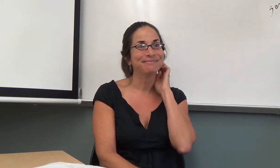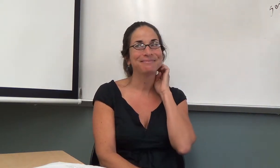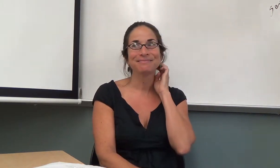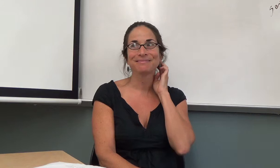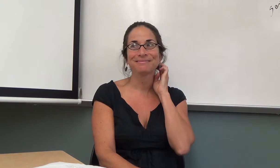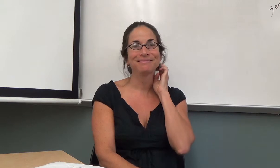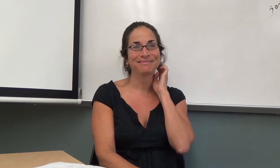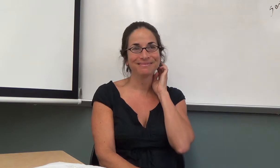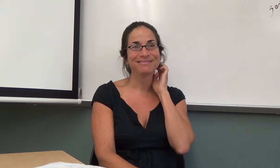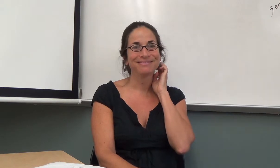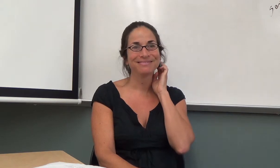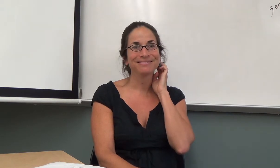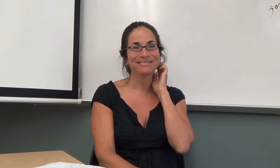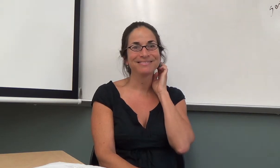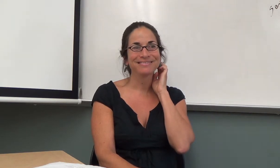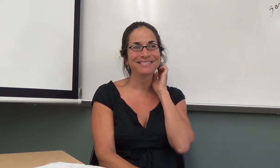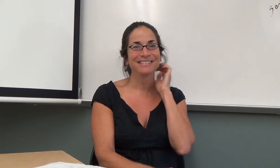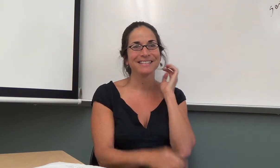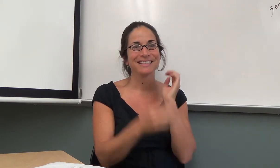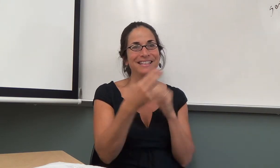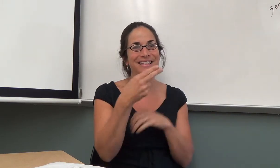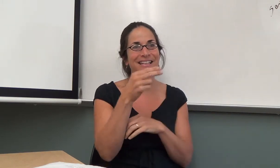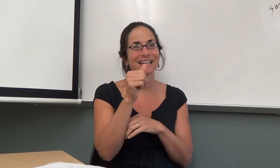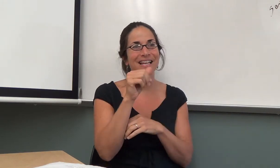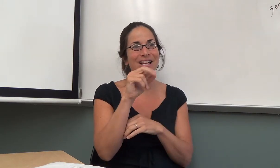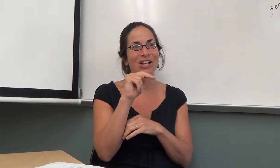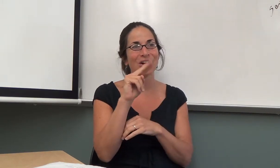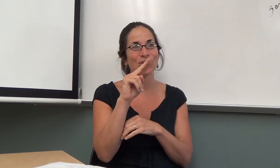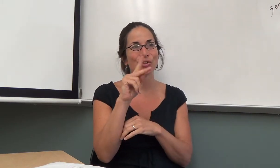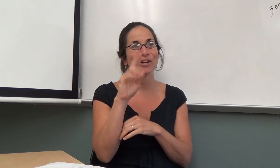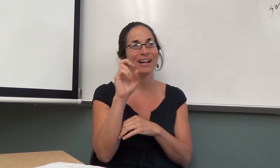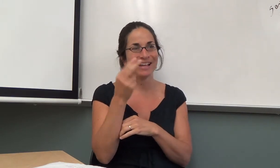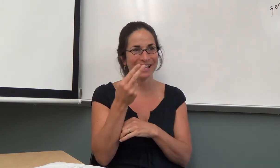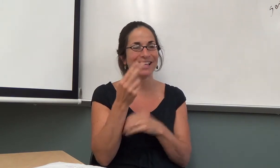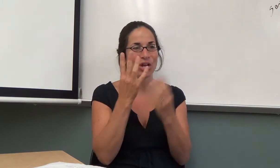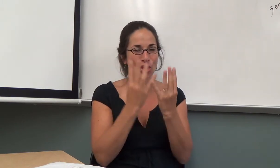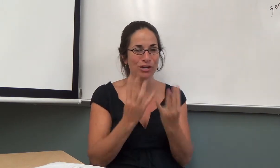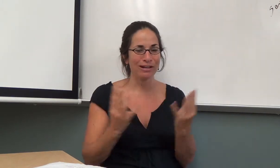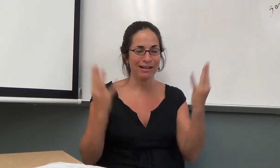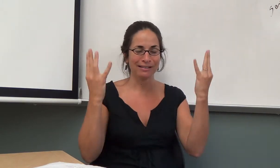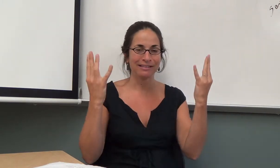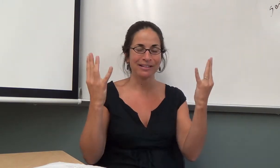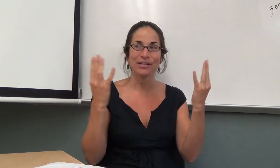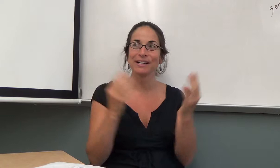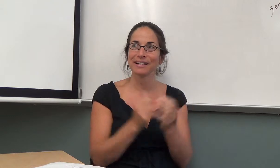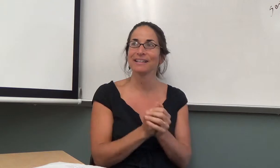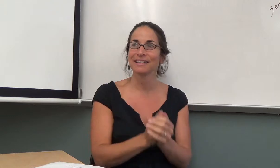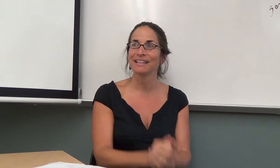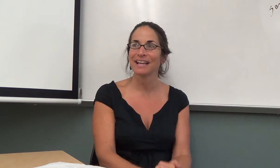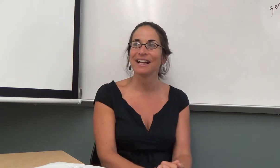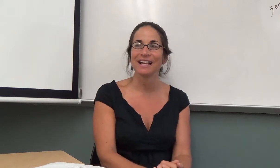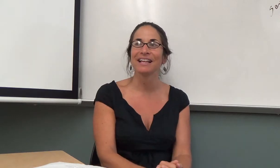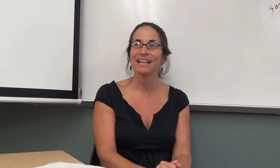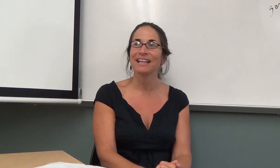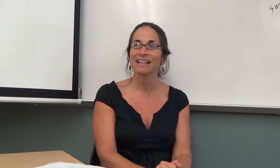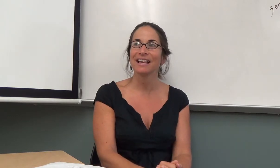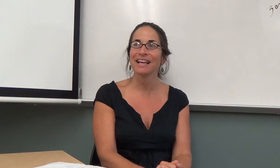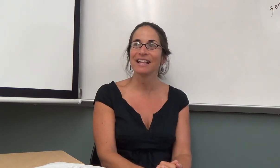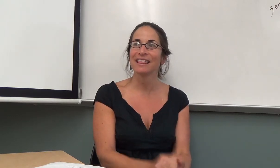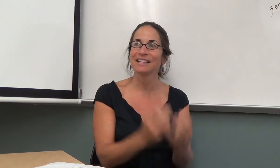does someone give you a present at Hanukkah? Yeah. Yeah, so they're doing an action, aren't they? Yes. And